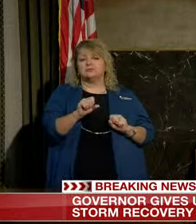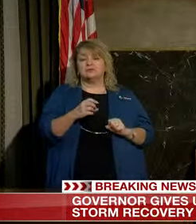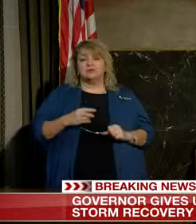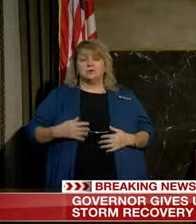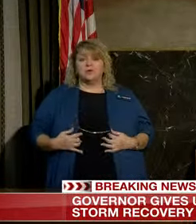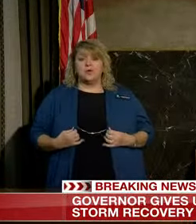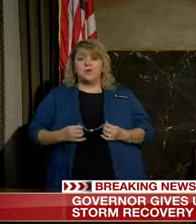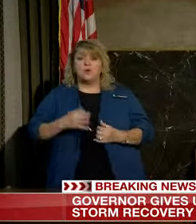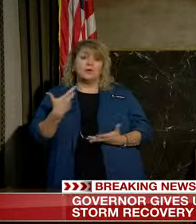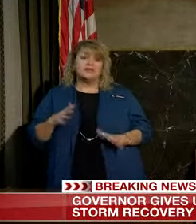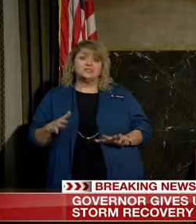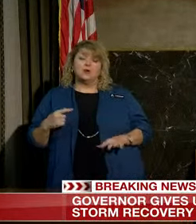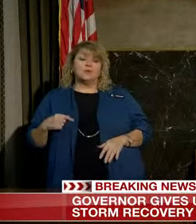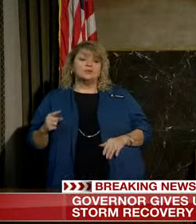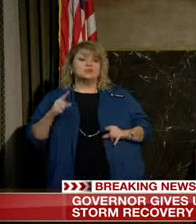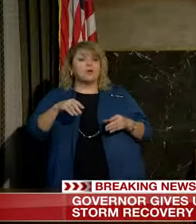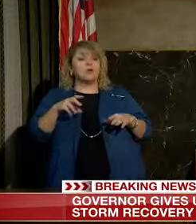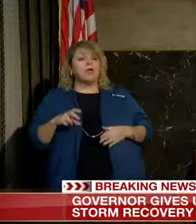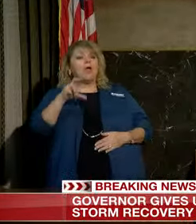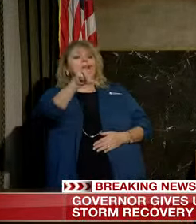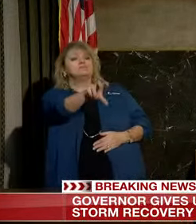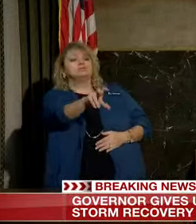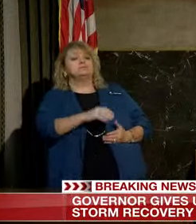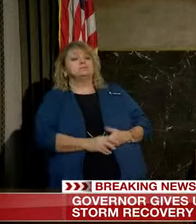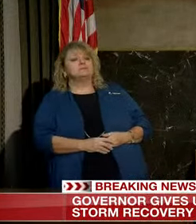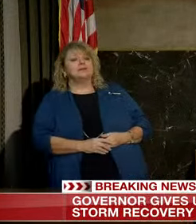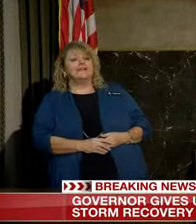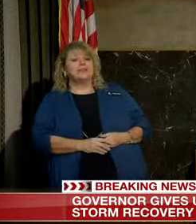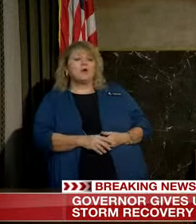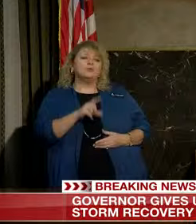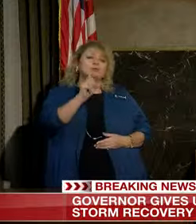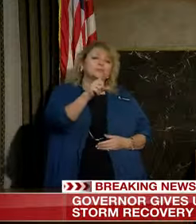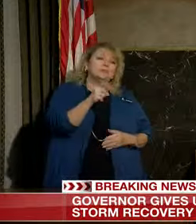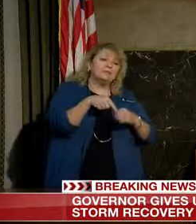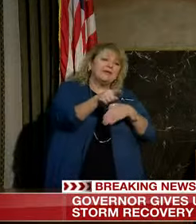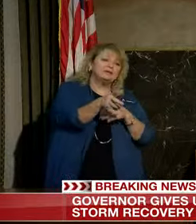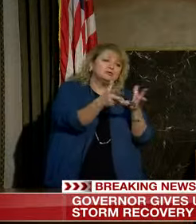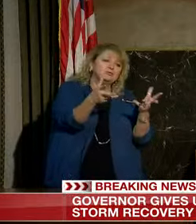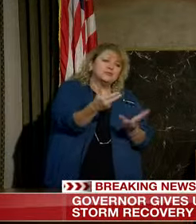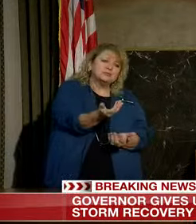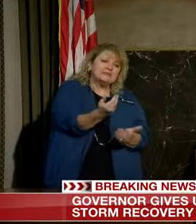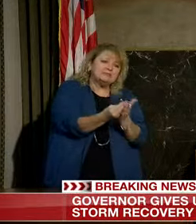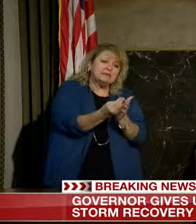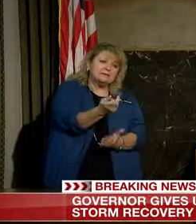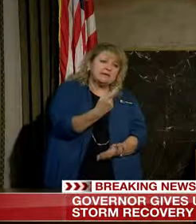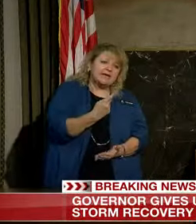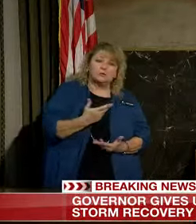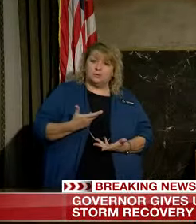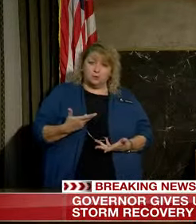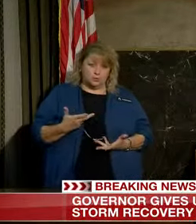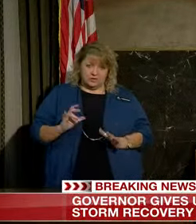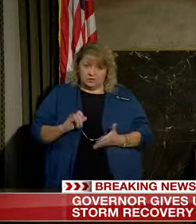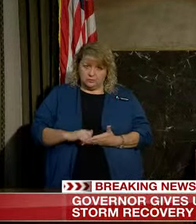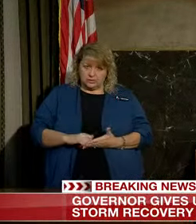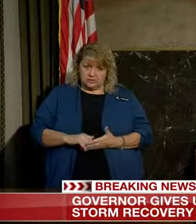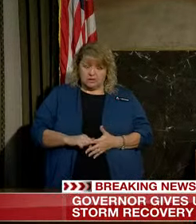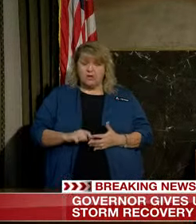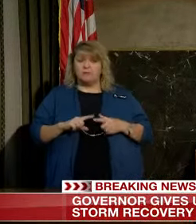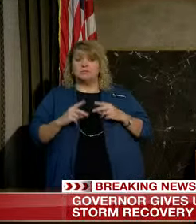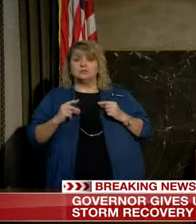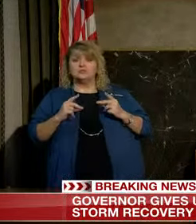to do is have to go back and ask the school district to pay back money that they should not have received. But in terms of speeding that